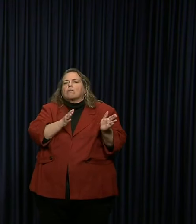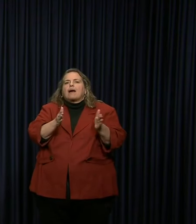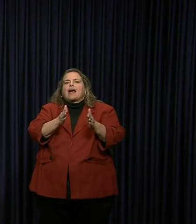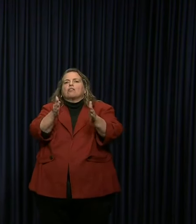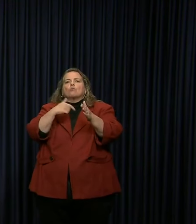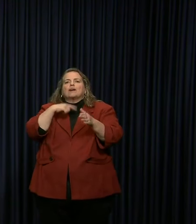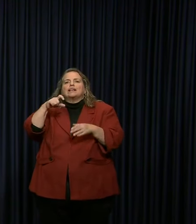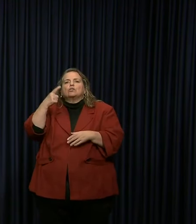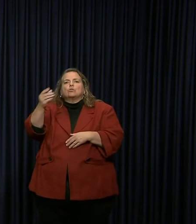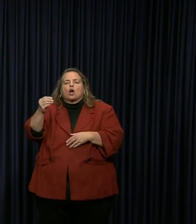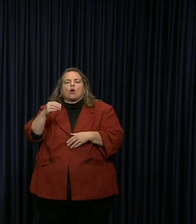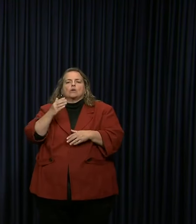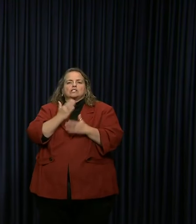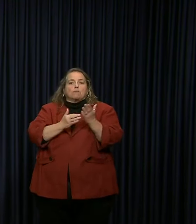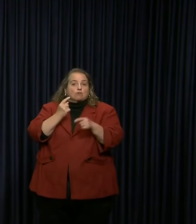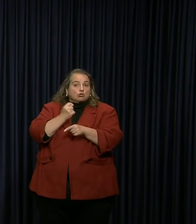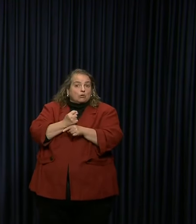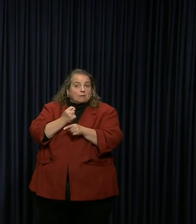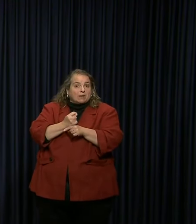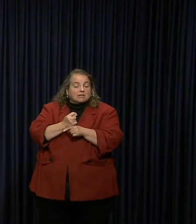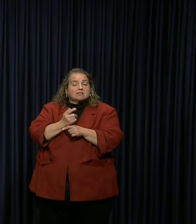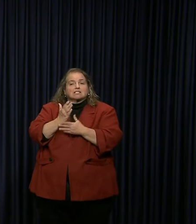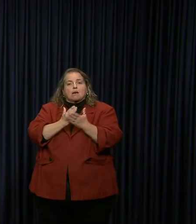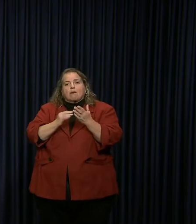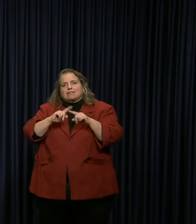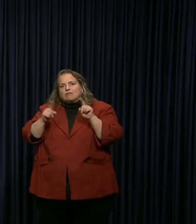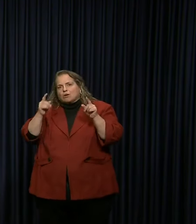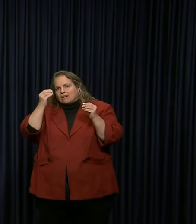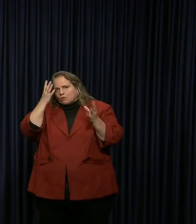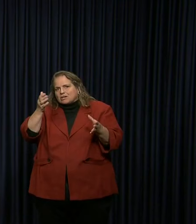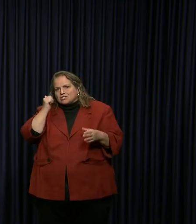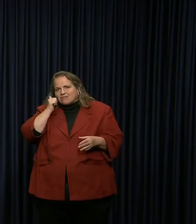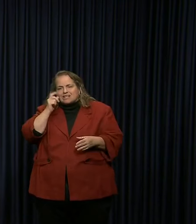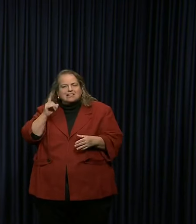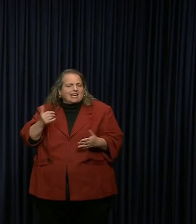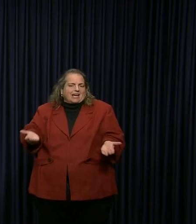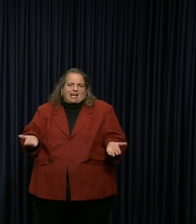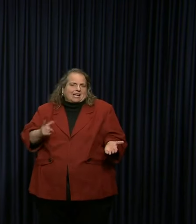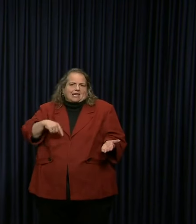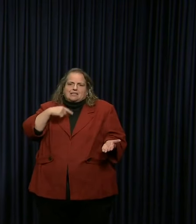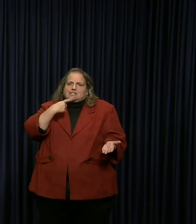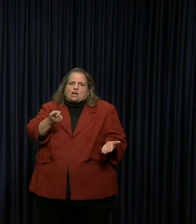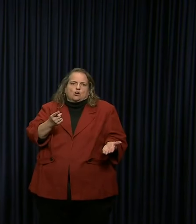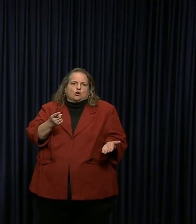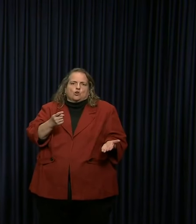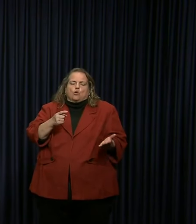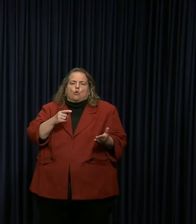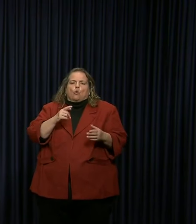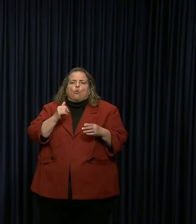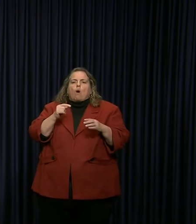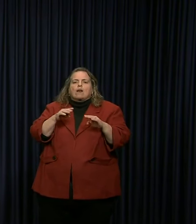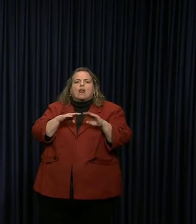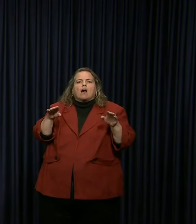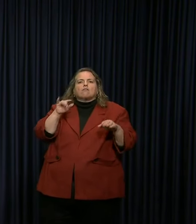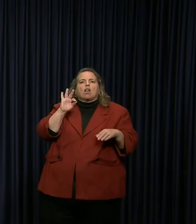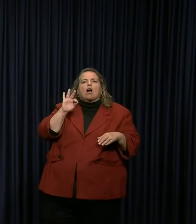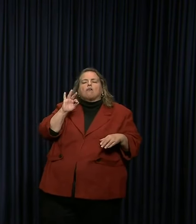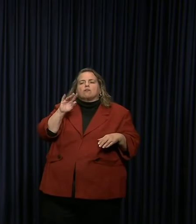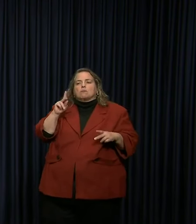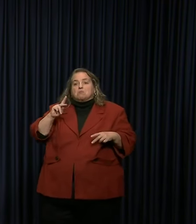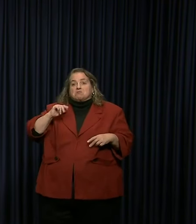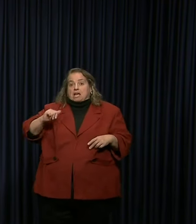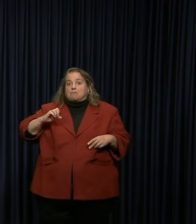the treatments will turn out to do, and there's different information every day. We can't tell you right now the level of immunity people have as they go through it,